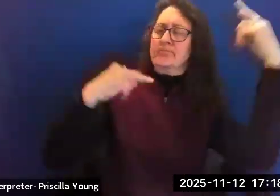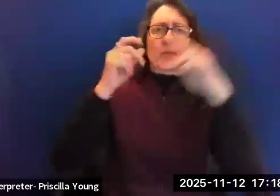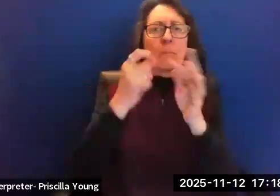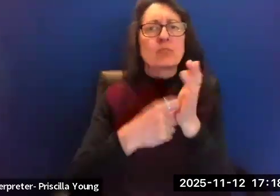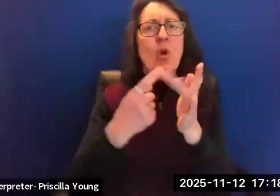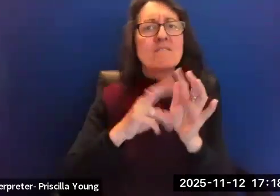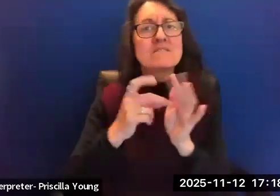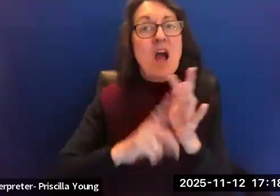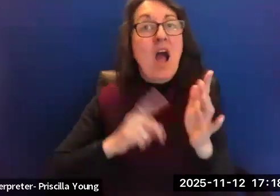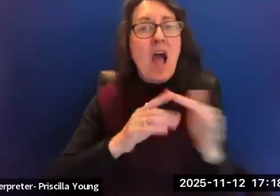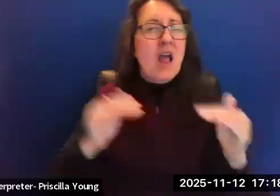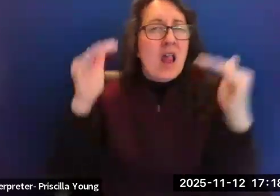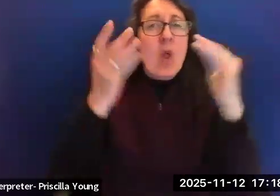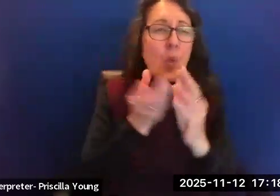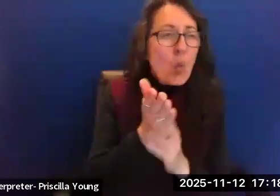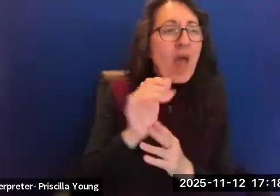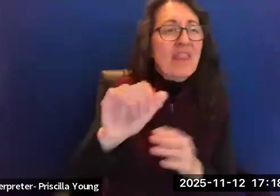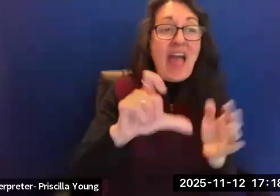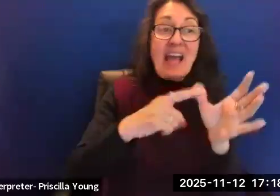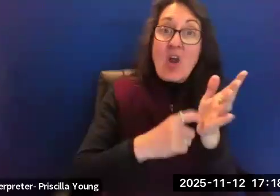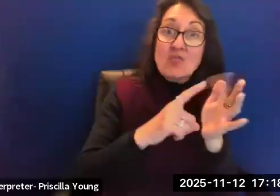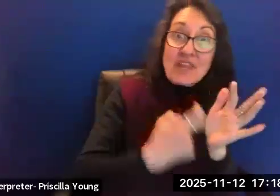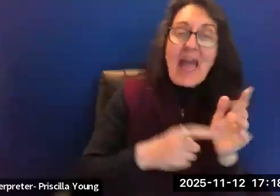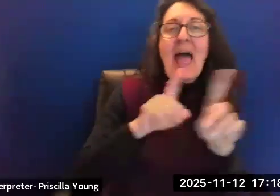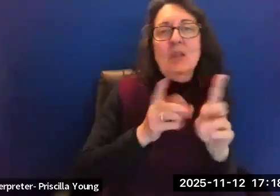their participation in the program.